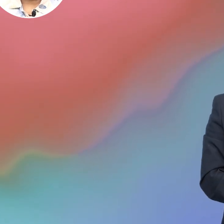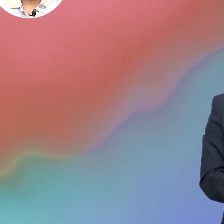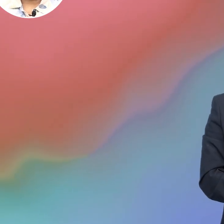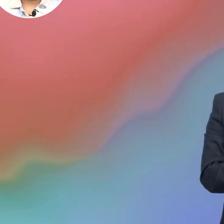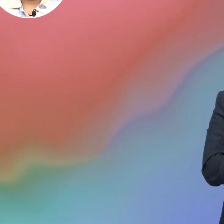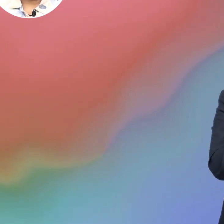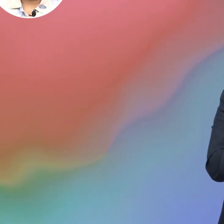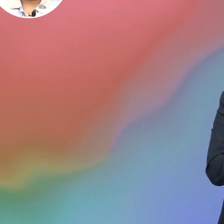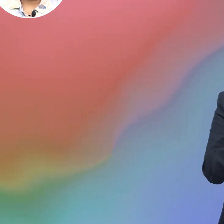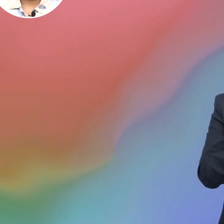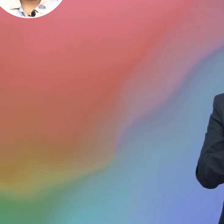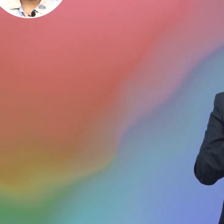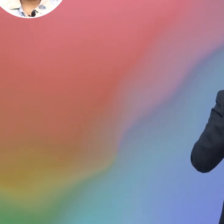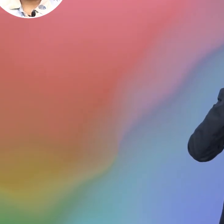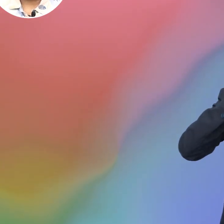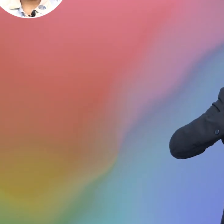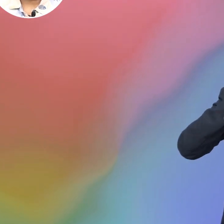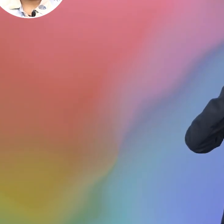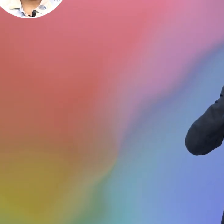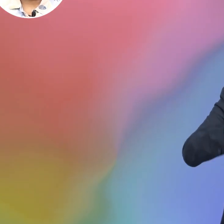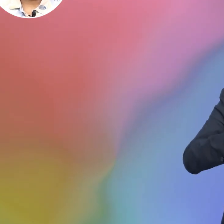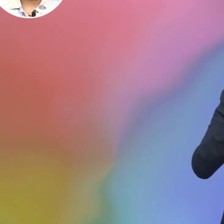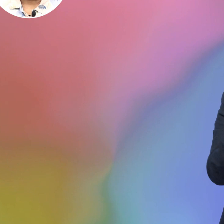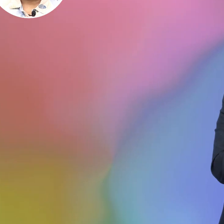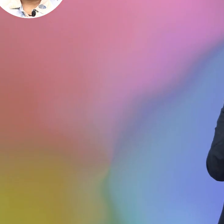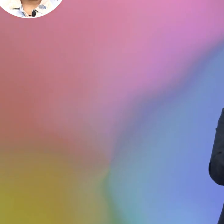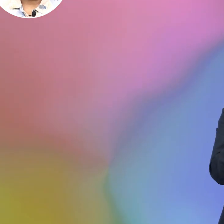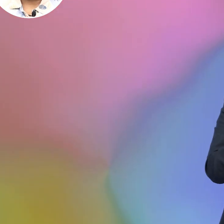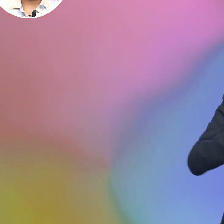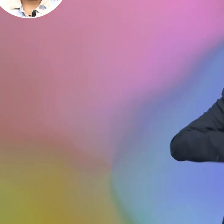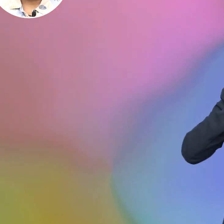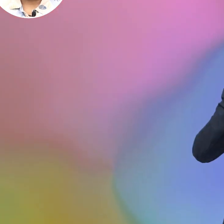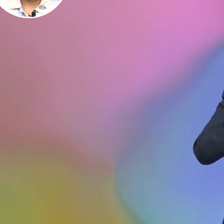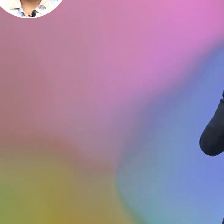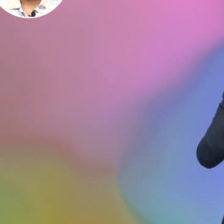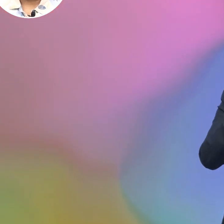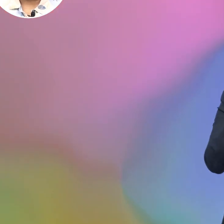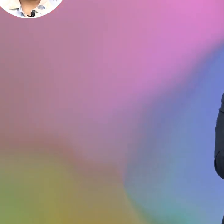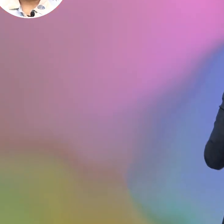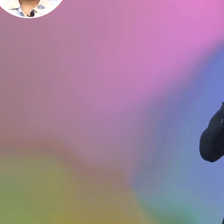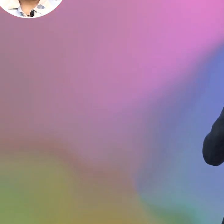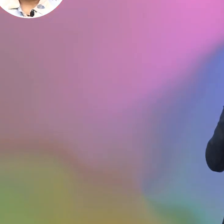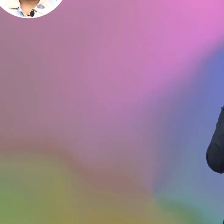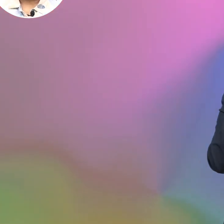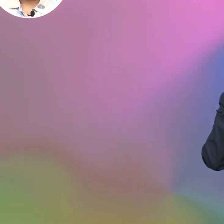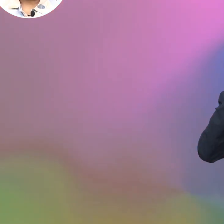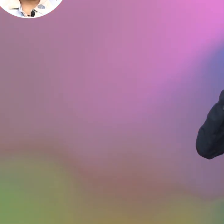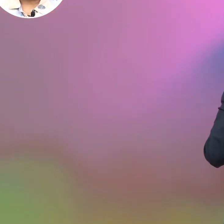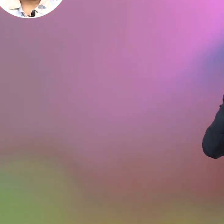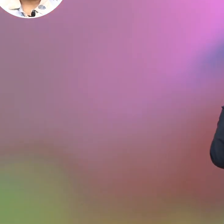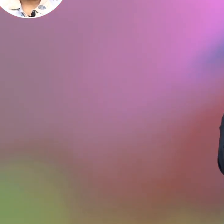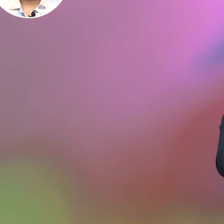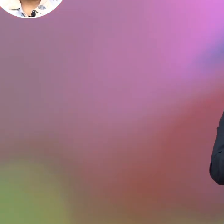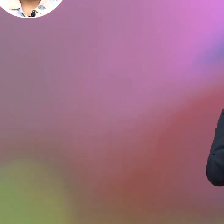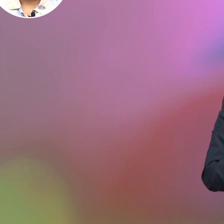Types of respiration from the lesson Life Processes of Class 10 Biology.